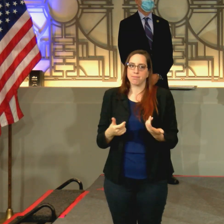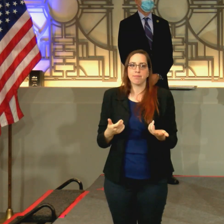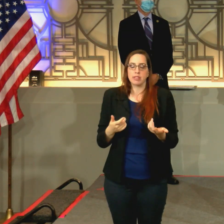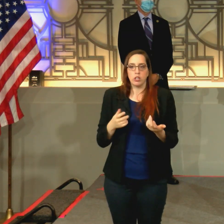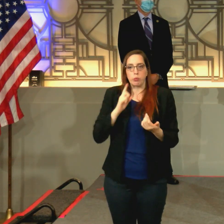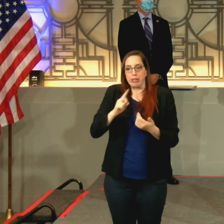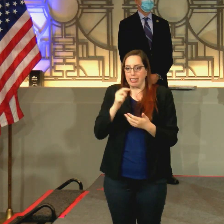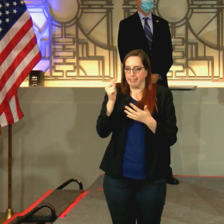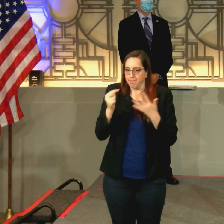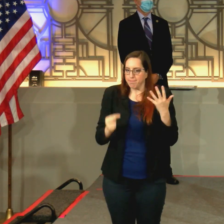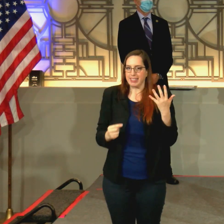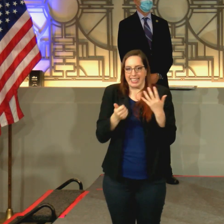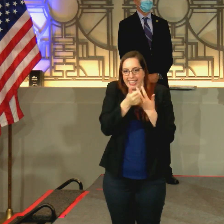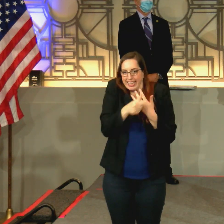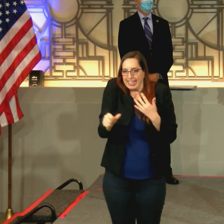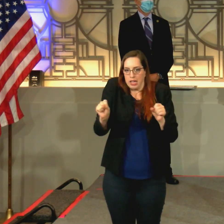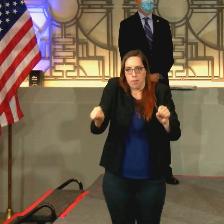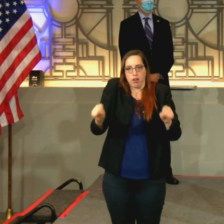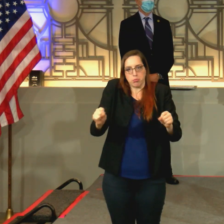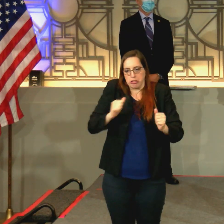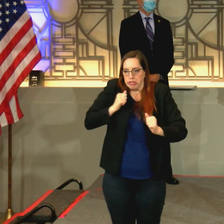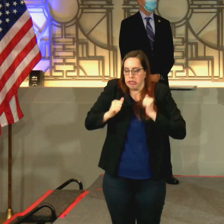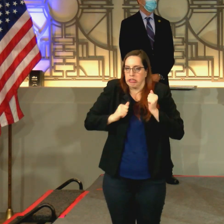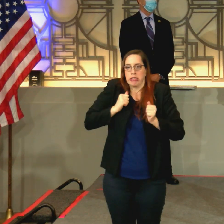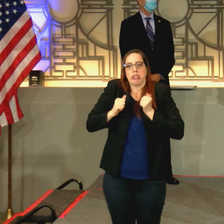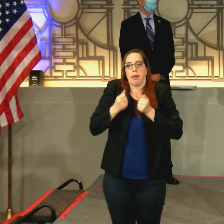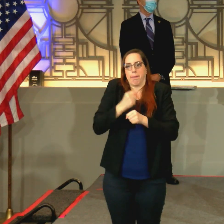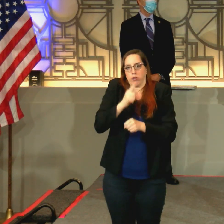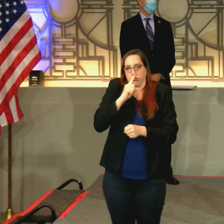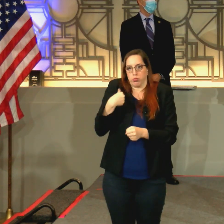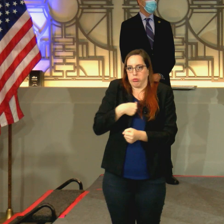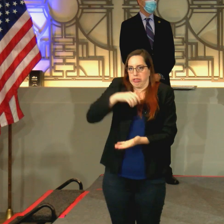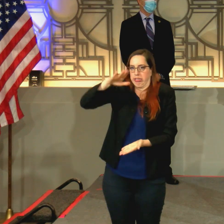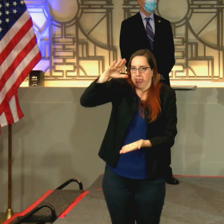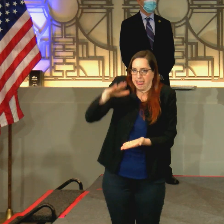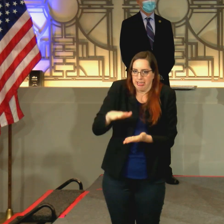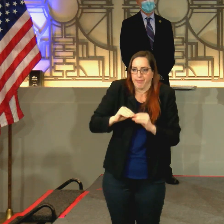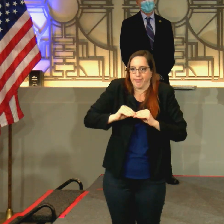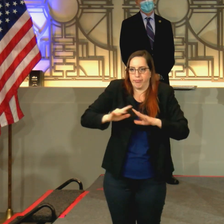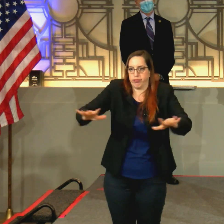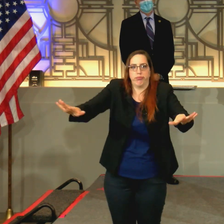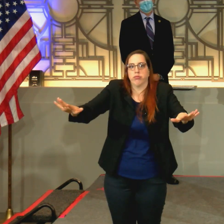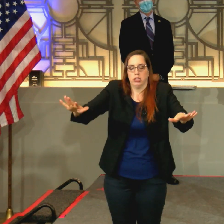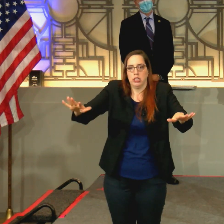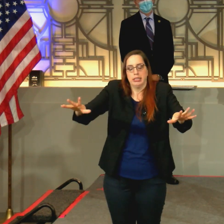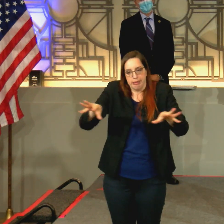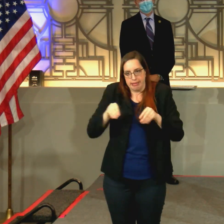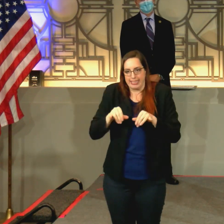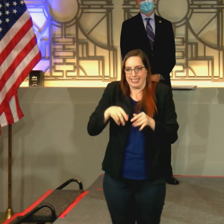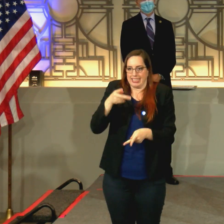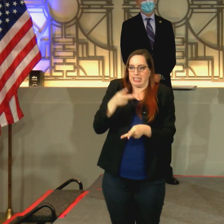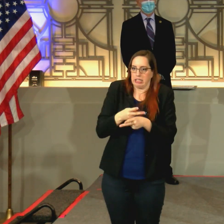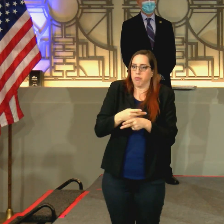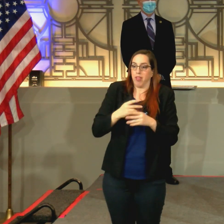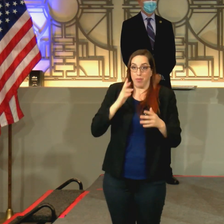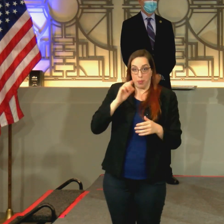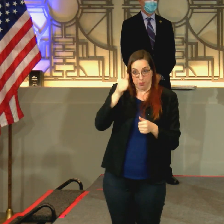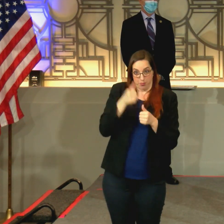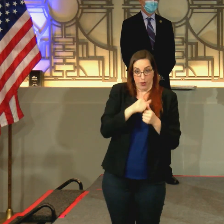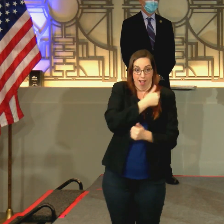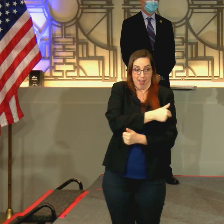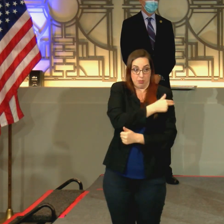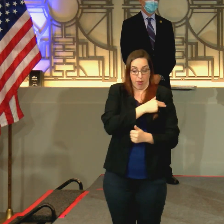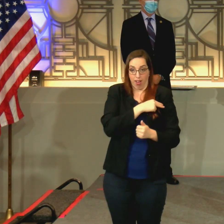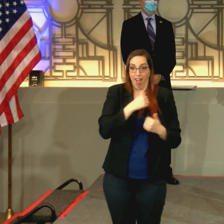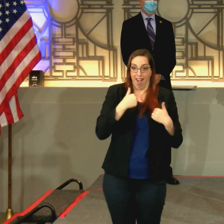doing everything we can to mitigate the risk of this virus and to stay within our healthcare delivery system capacity